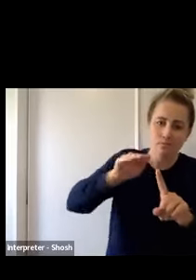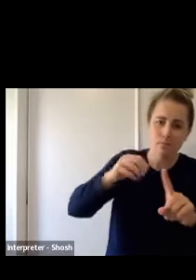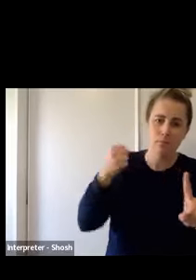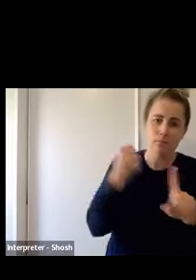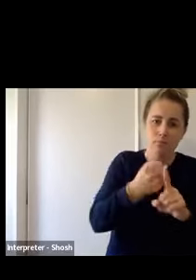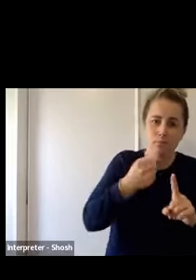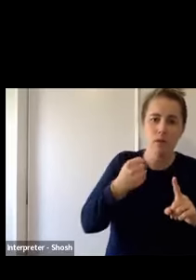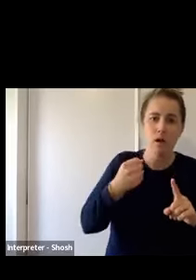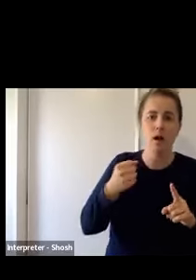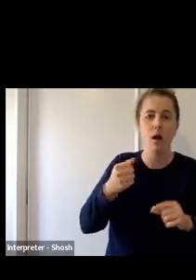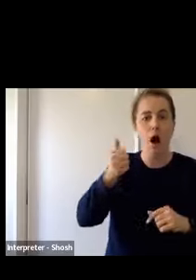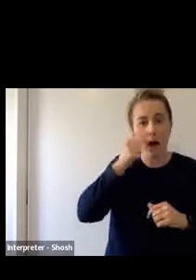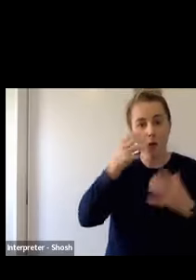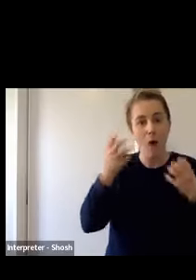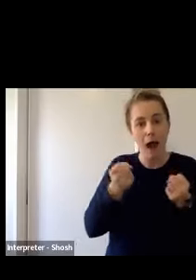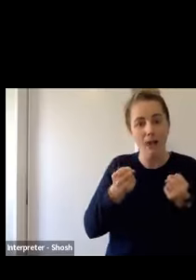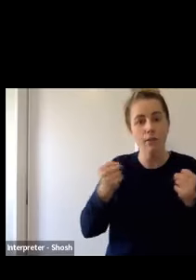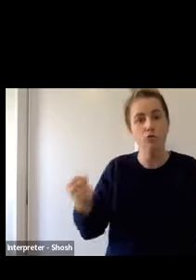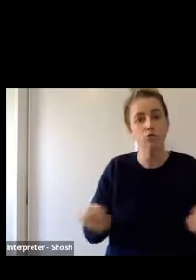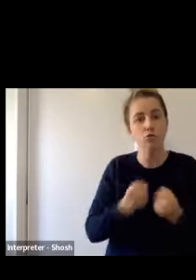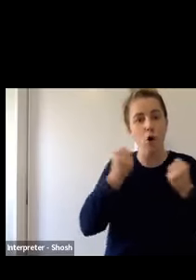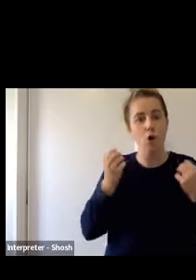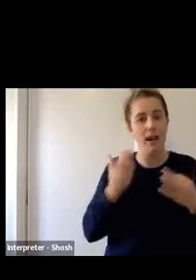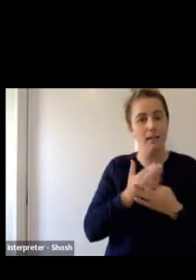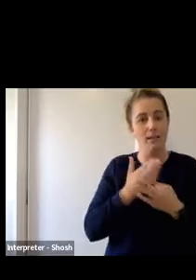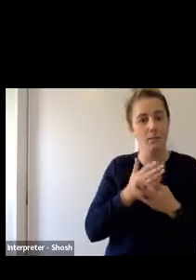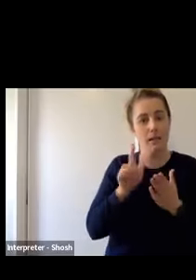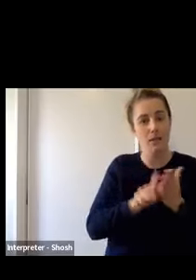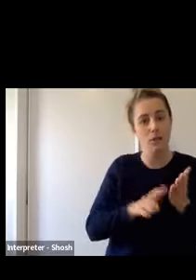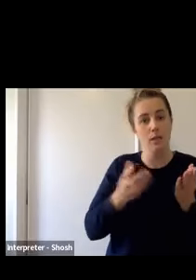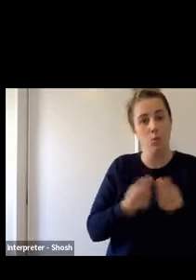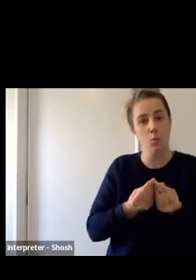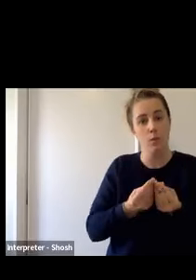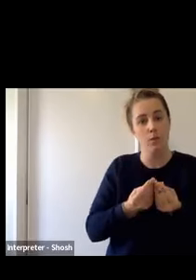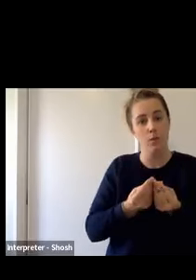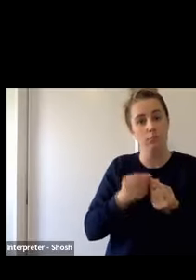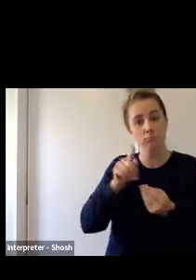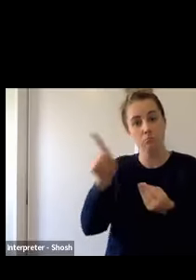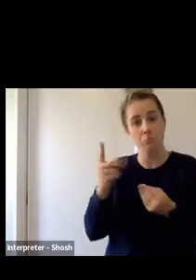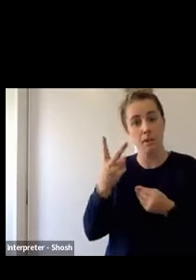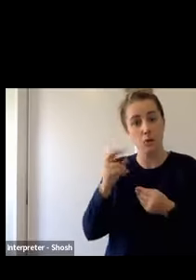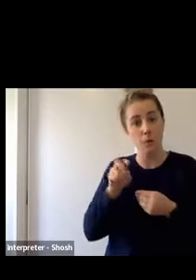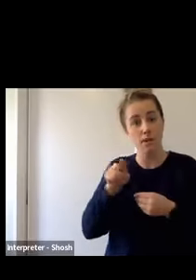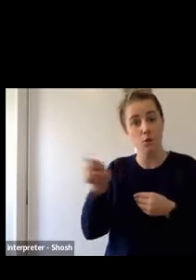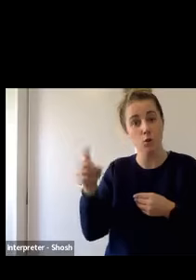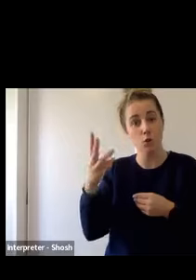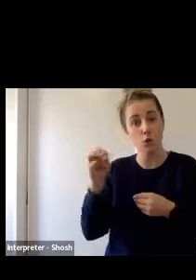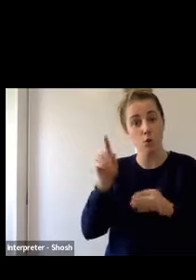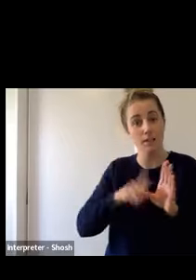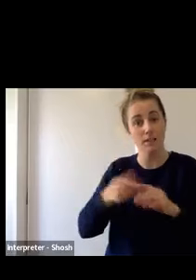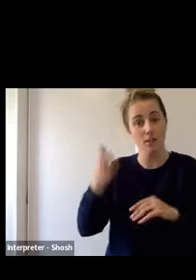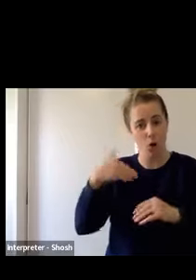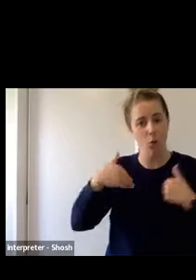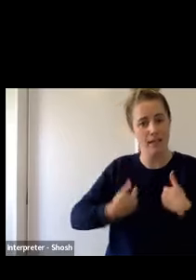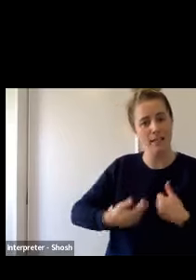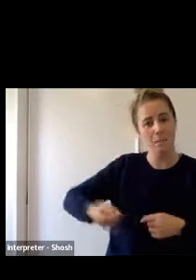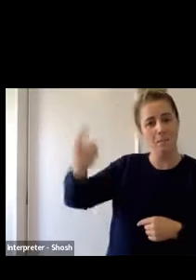say this knowing that having strong accessibility legislation with teeth in place, say 20 to 30 years ago, is probably what was needed